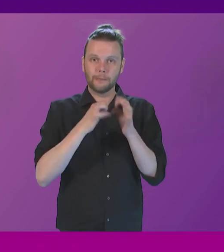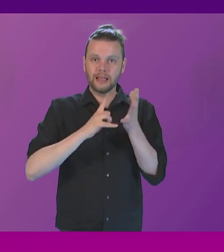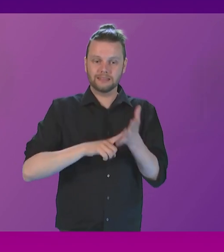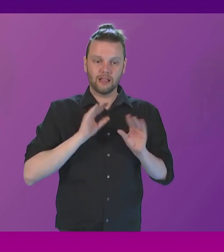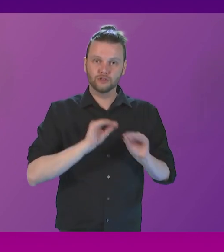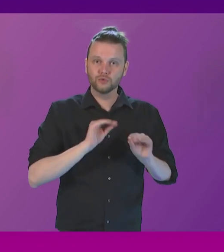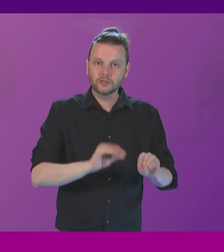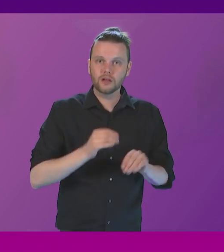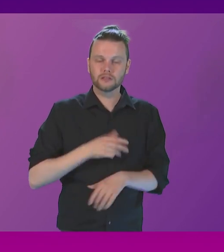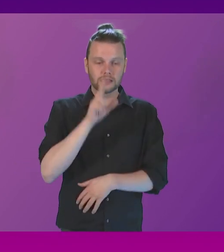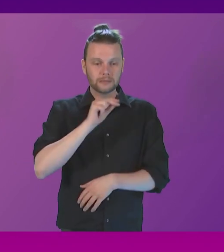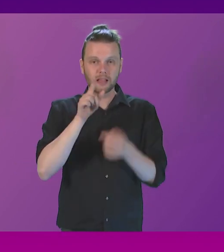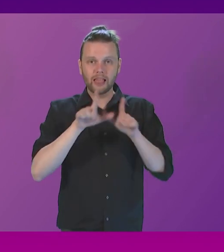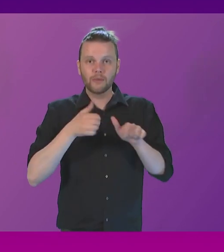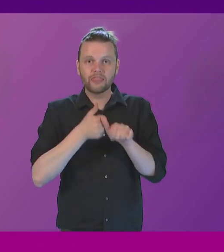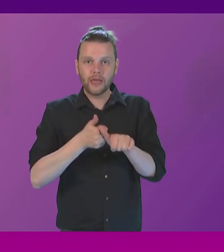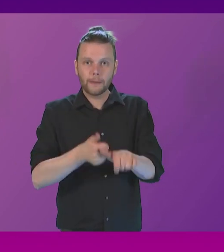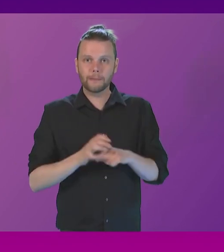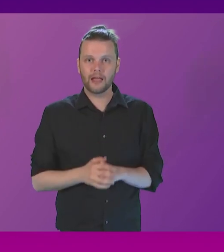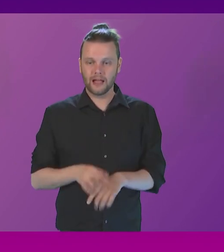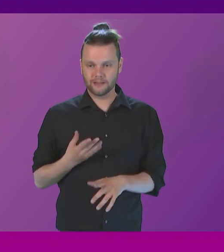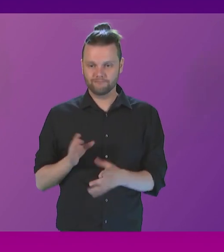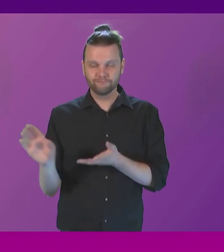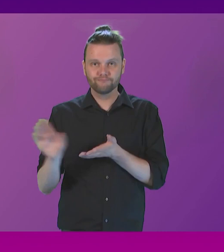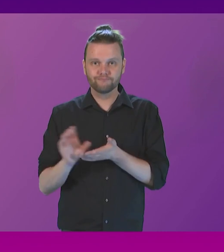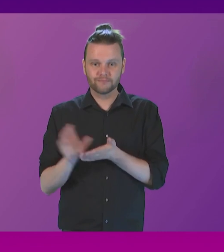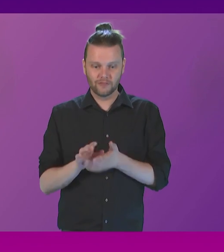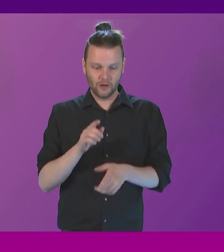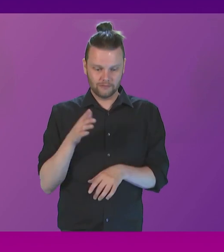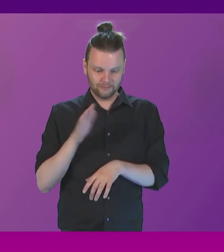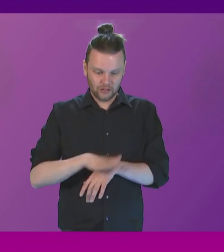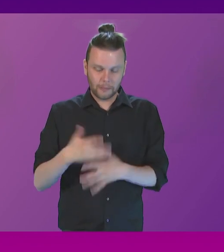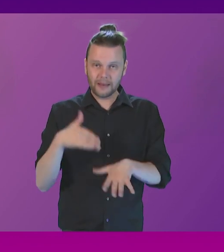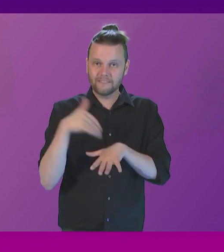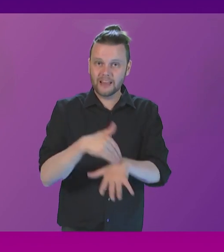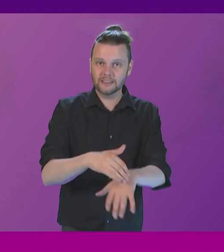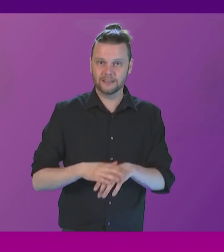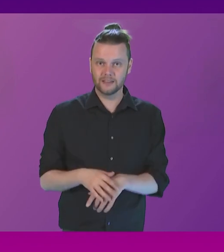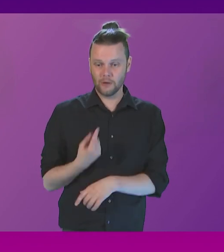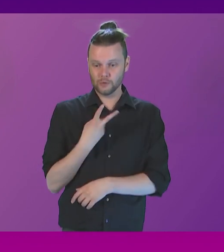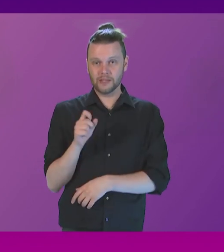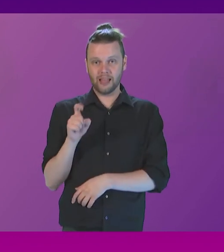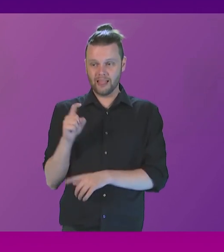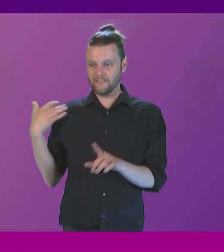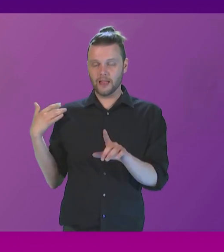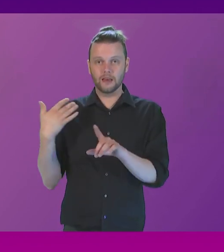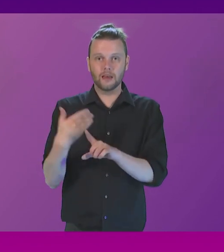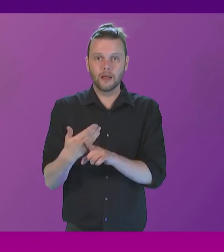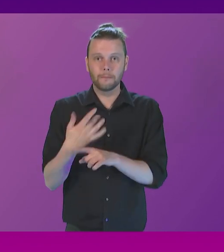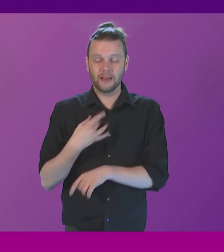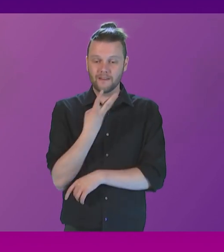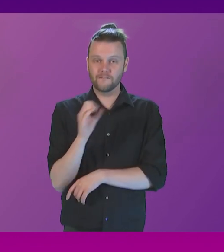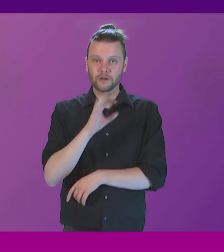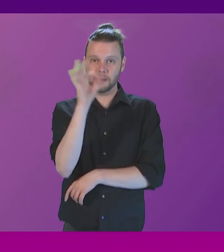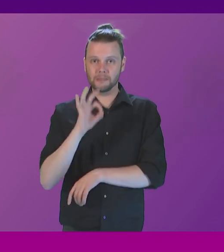tutors, speech and language therapy and remediation for those children affected. Since 2011, though, there has been a 40